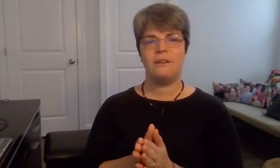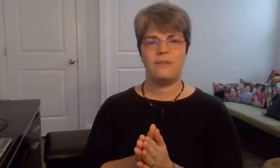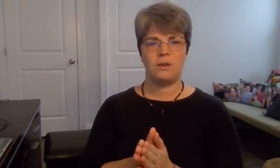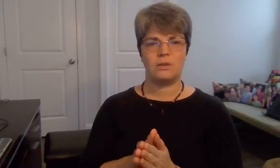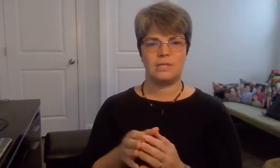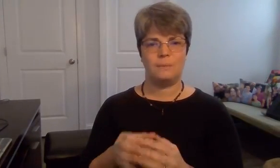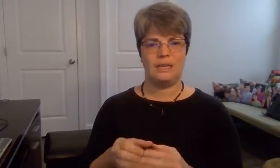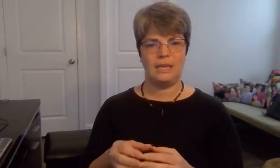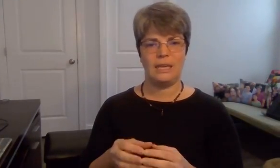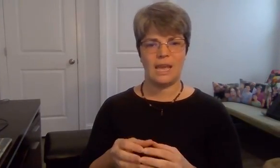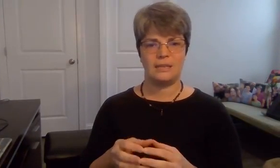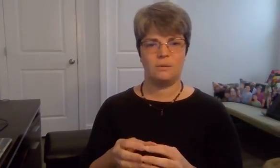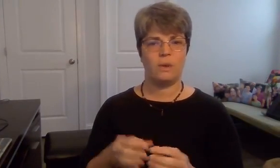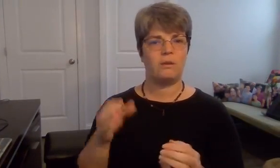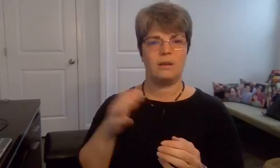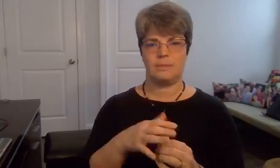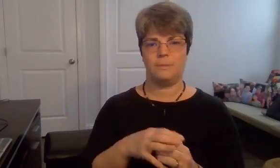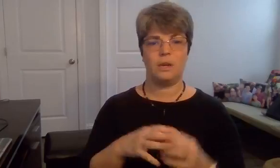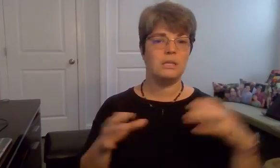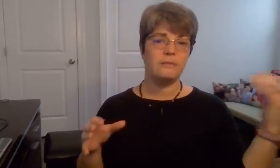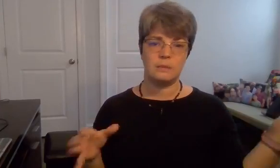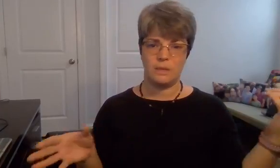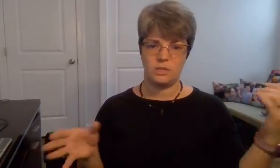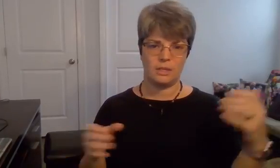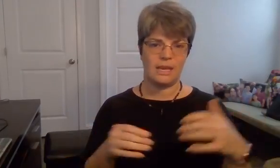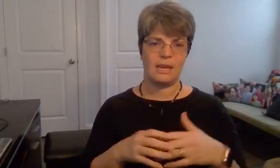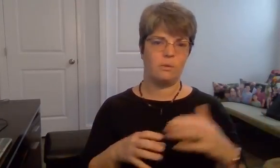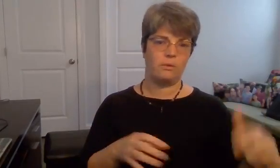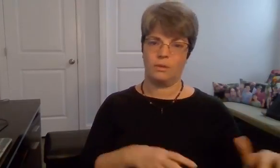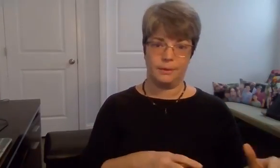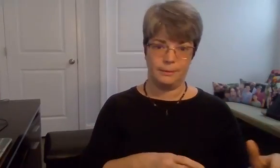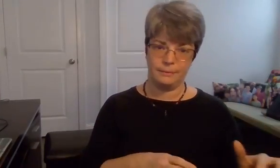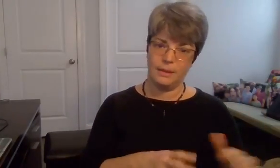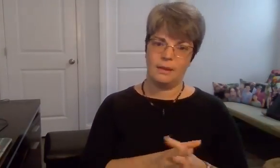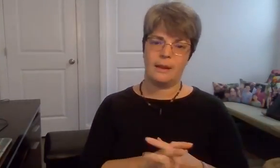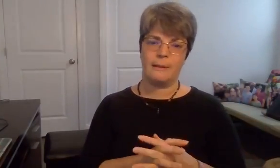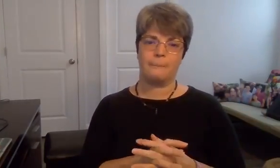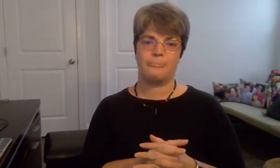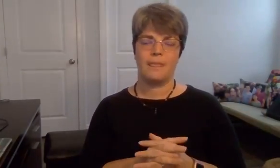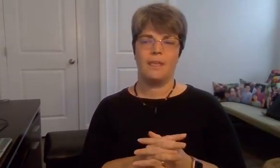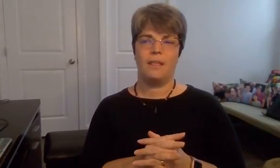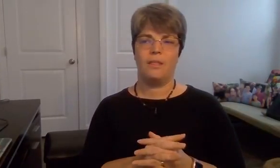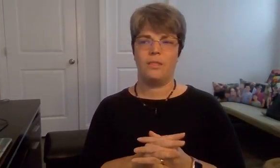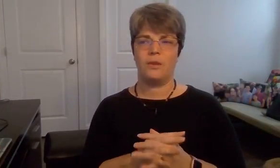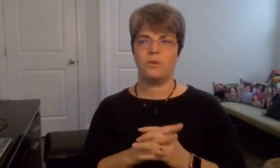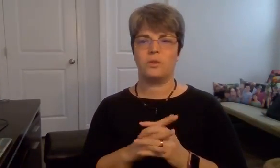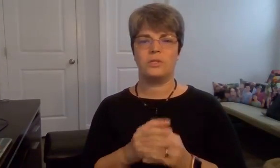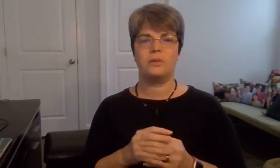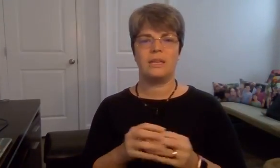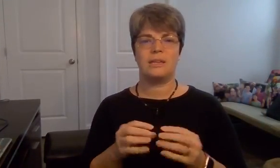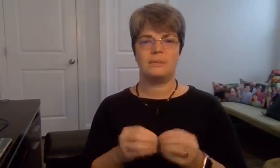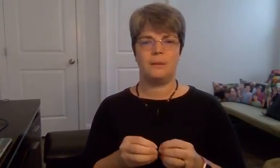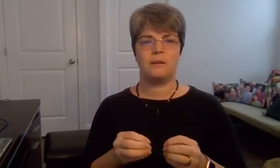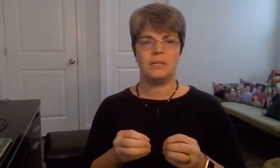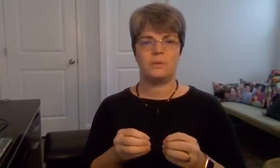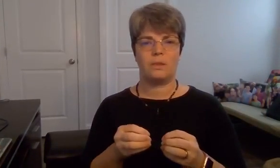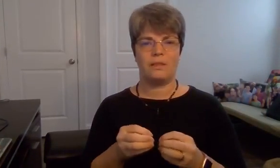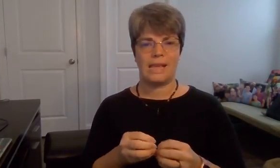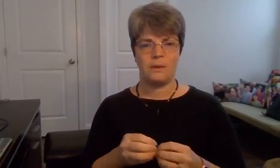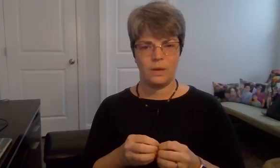if they aren't speaking yet, whether it's because of a speech delay or they're little, they're still getting experience with